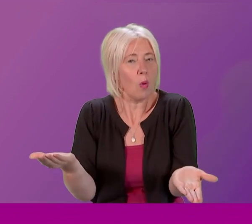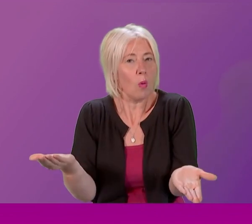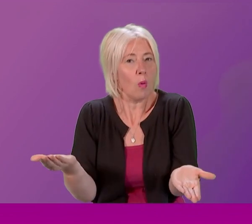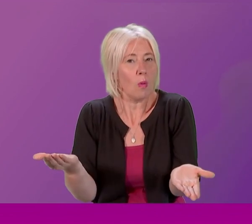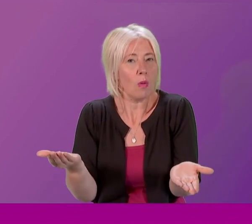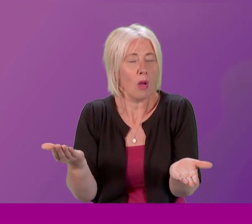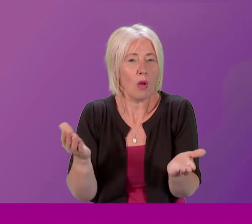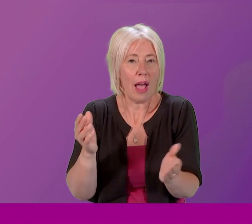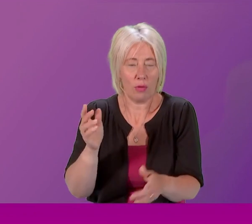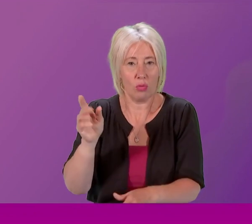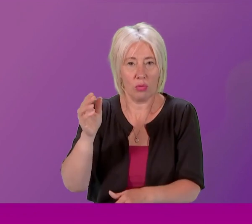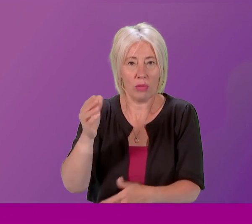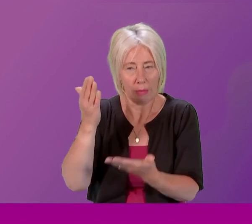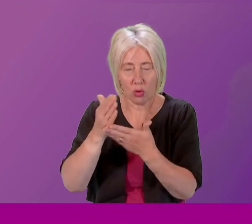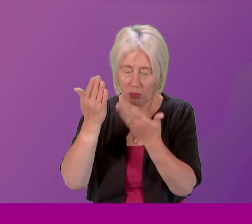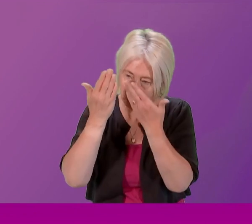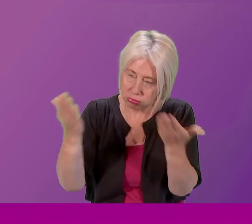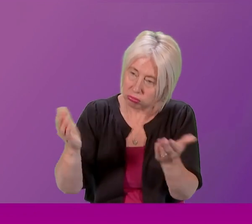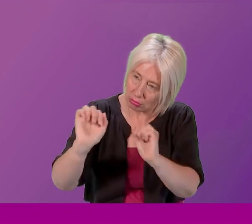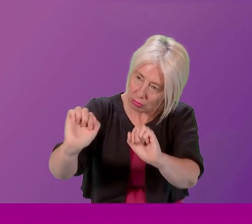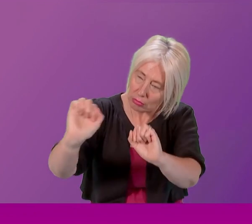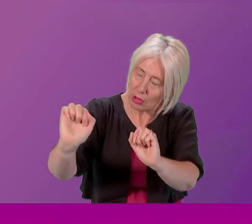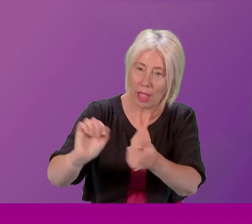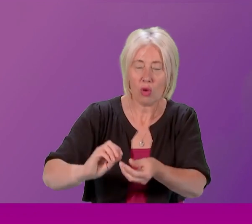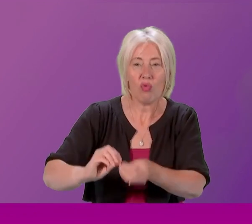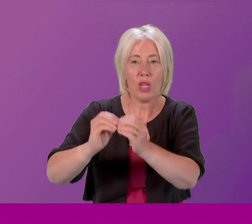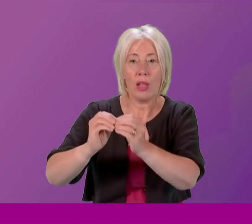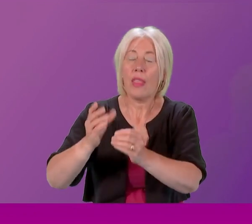And it has to be respected, and it's that is used then as